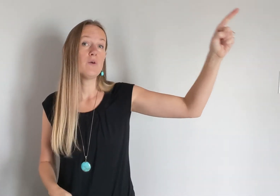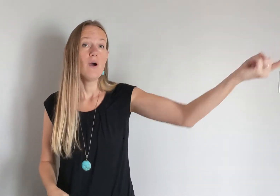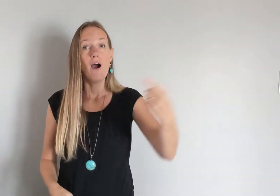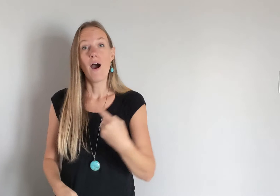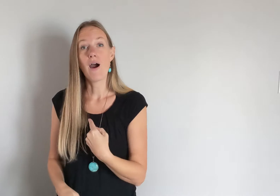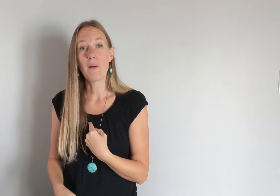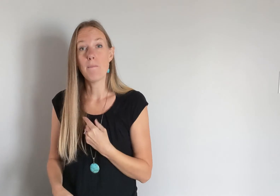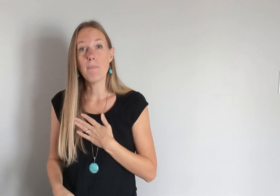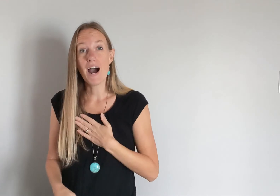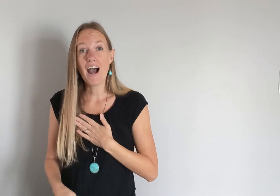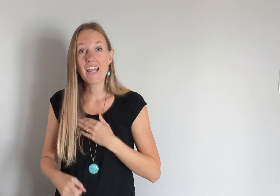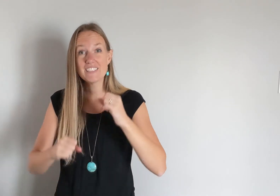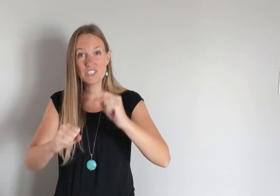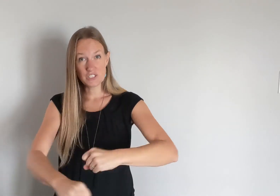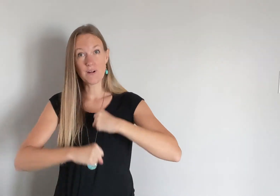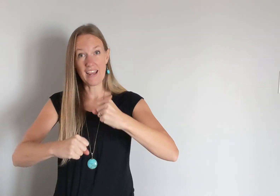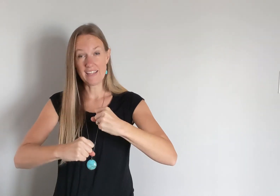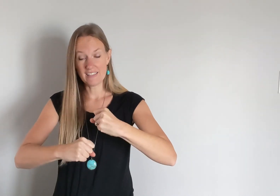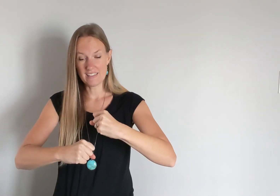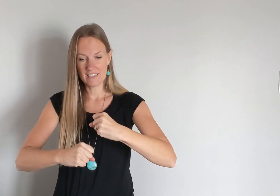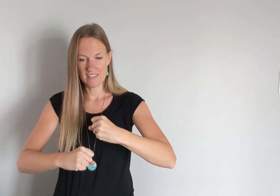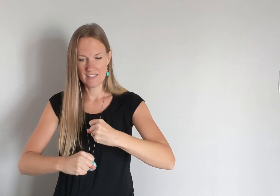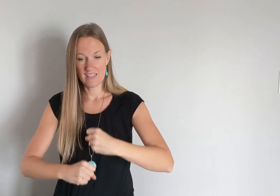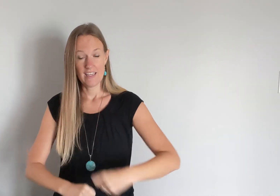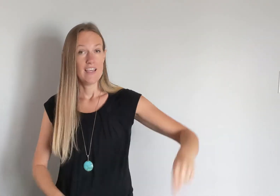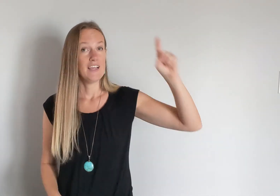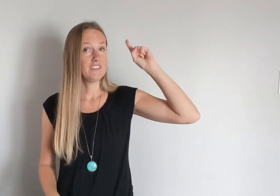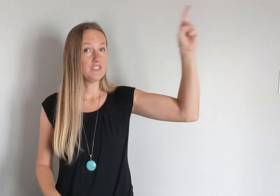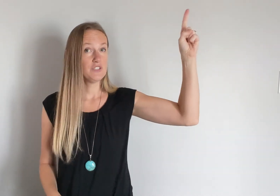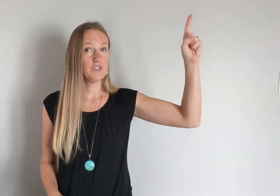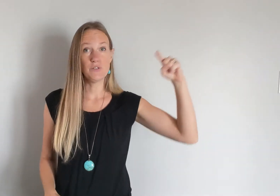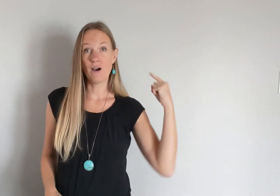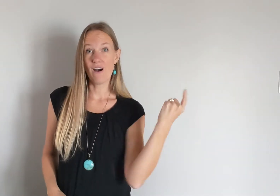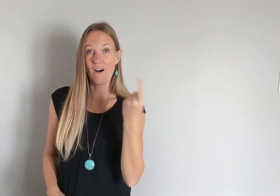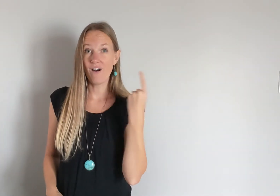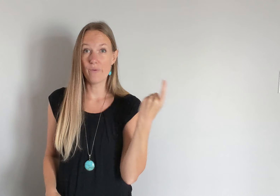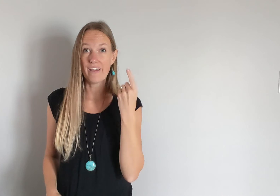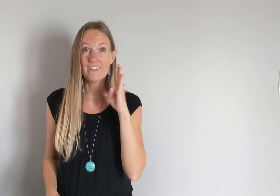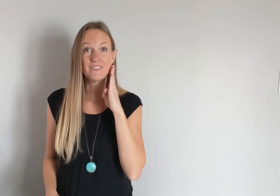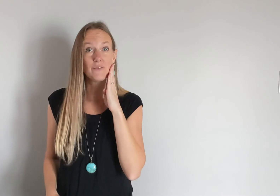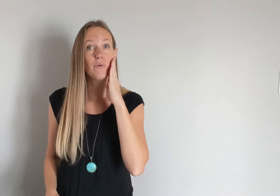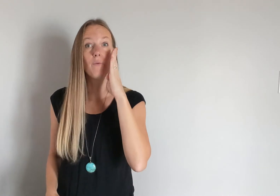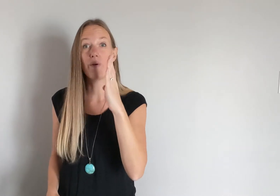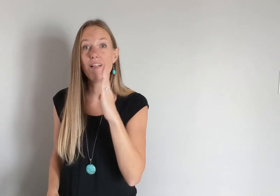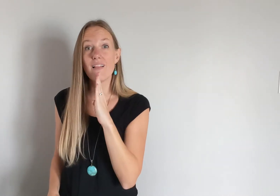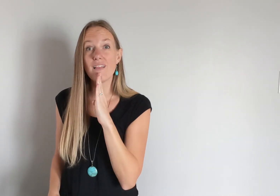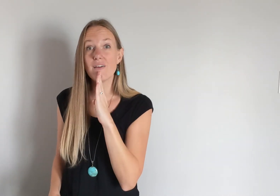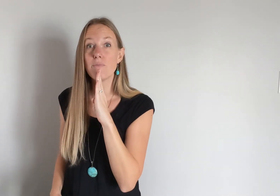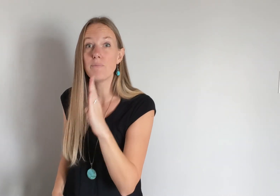You are my strength, and you always will